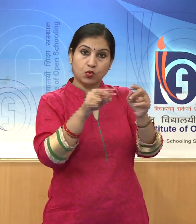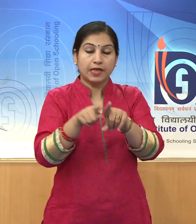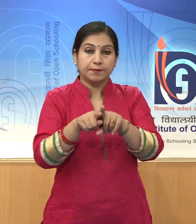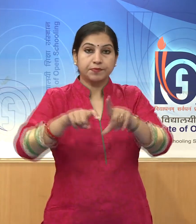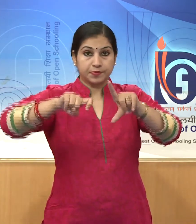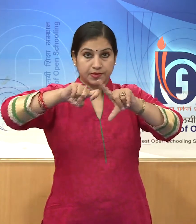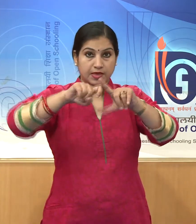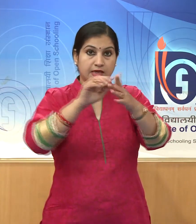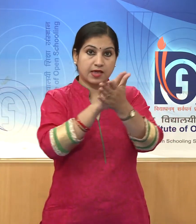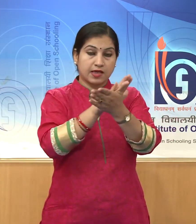K. H. Ara,